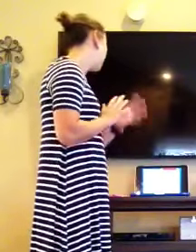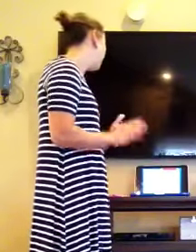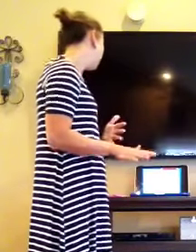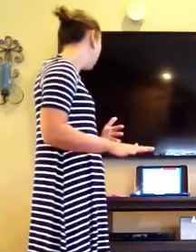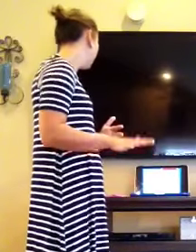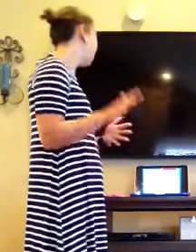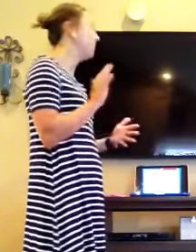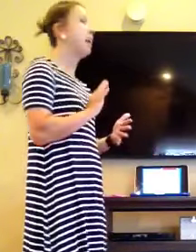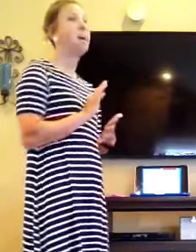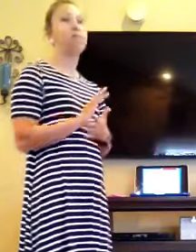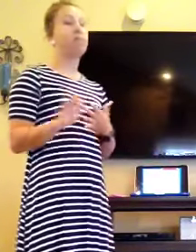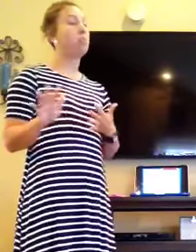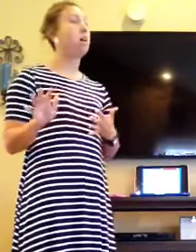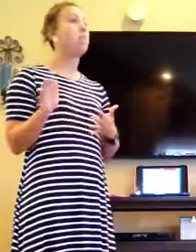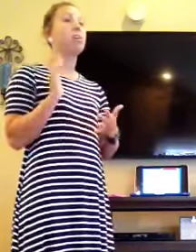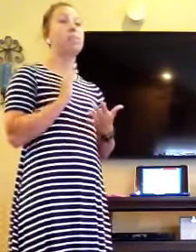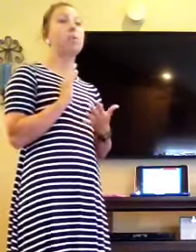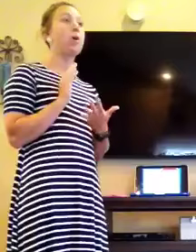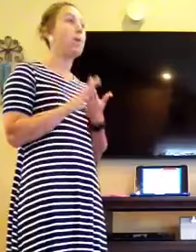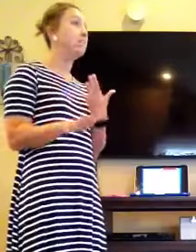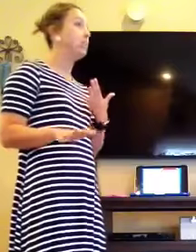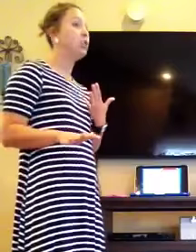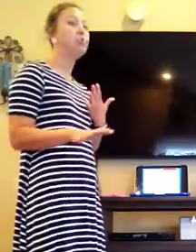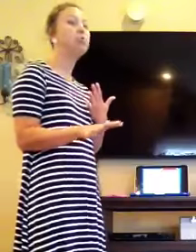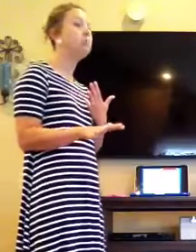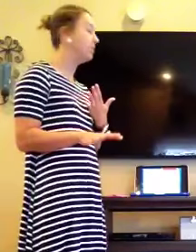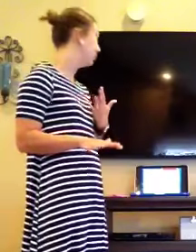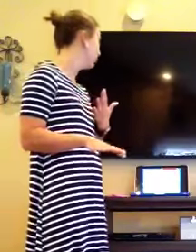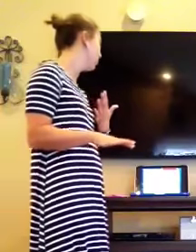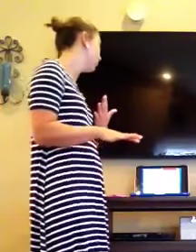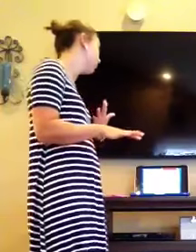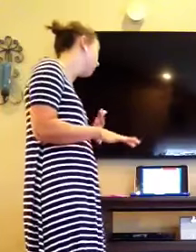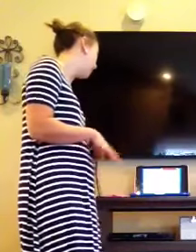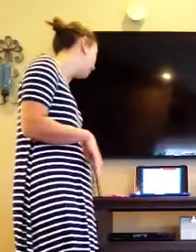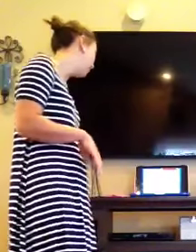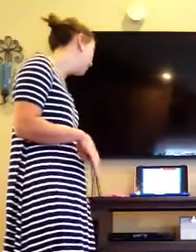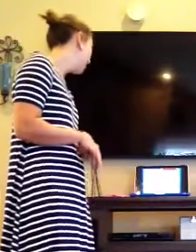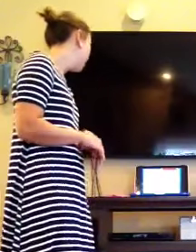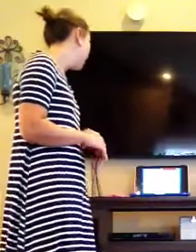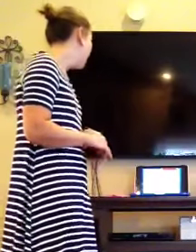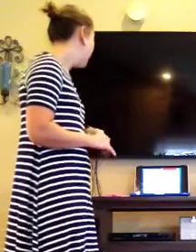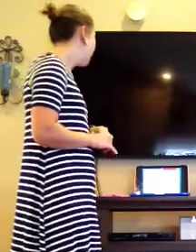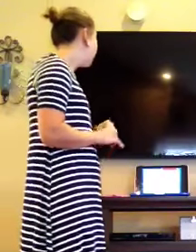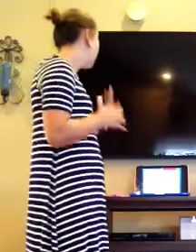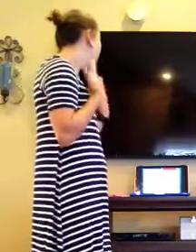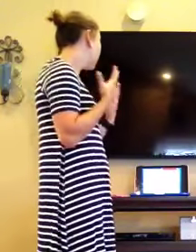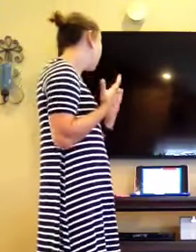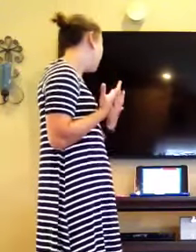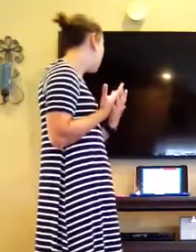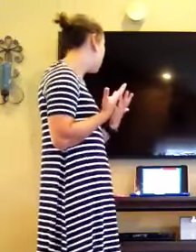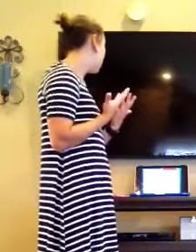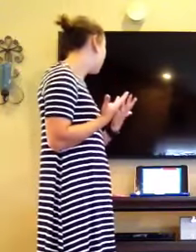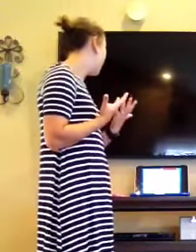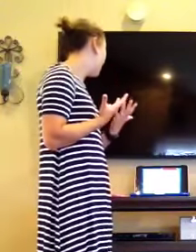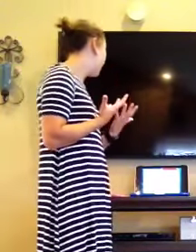been told that from our time on it that we are wasting too much instructional time. It's also my goal that